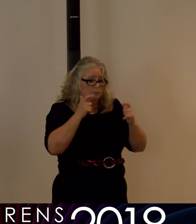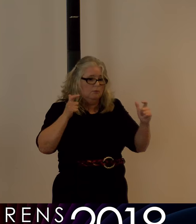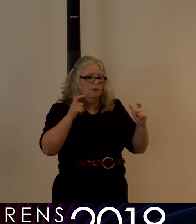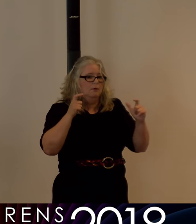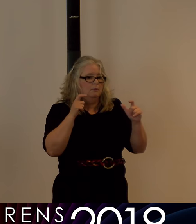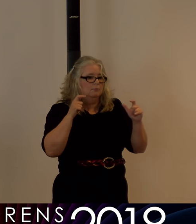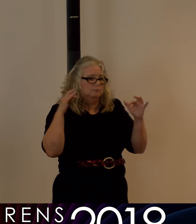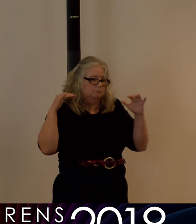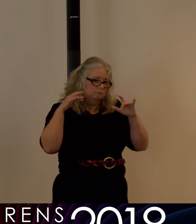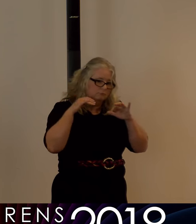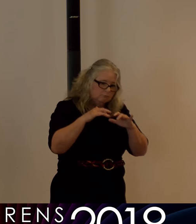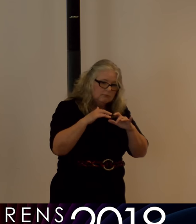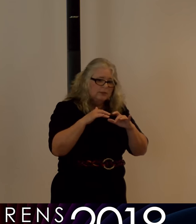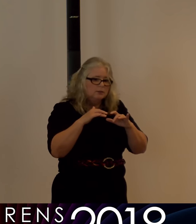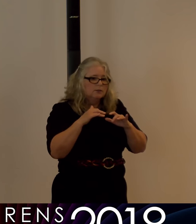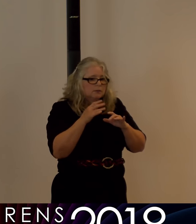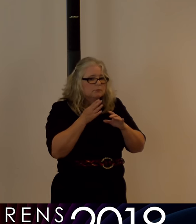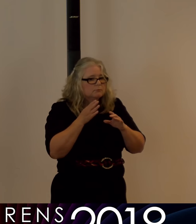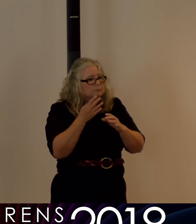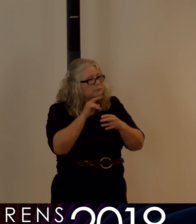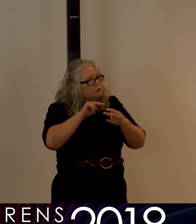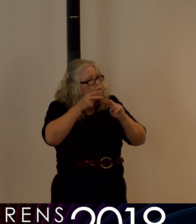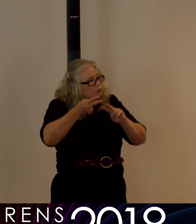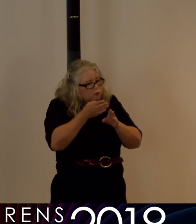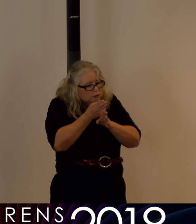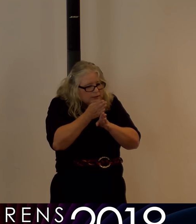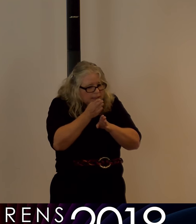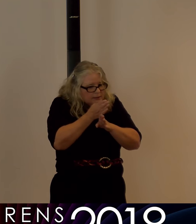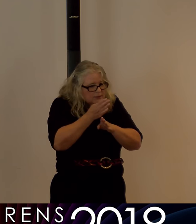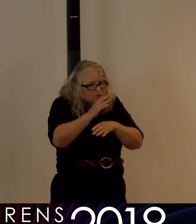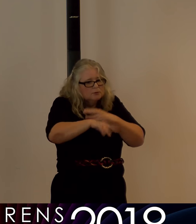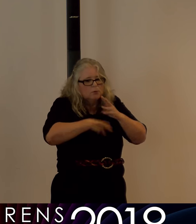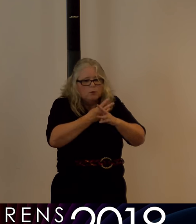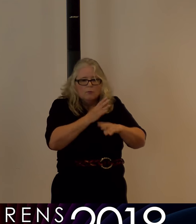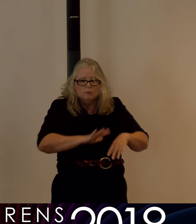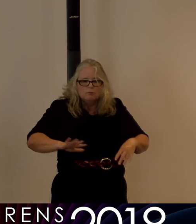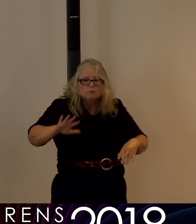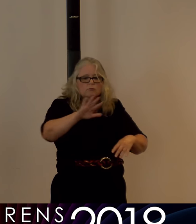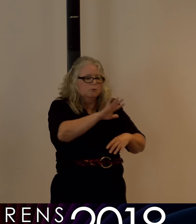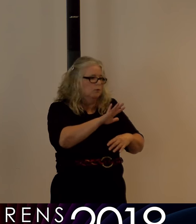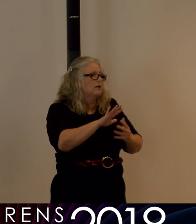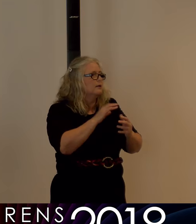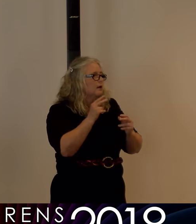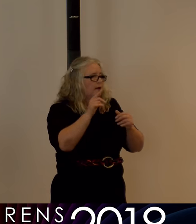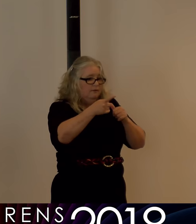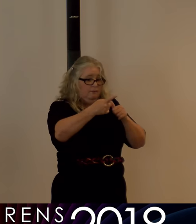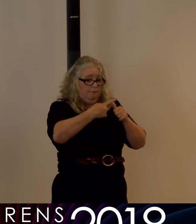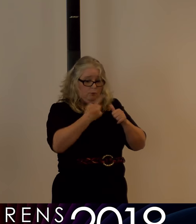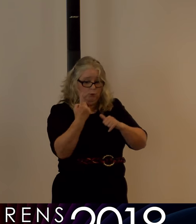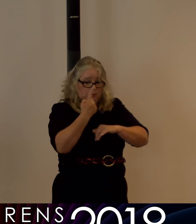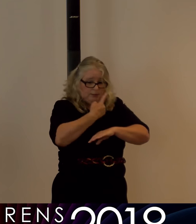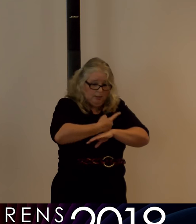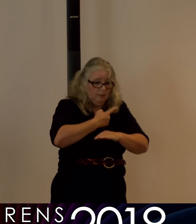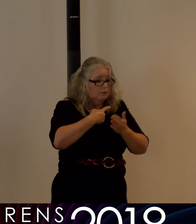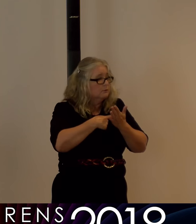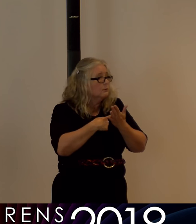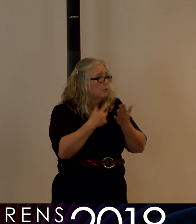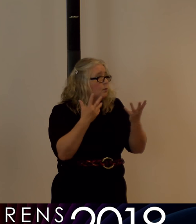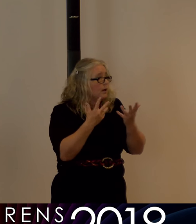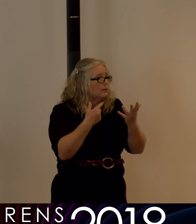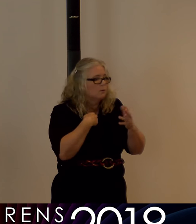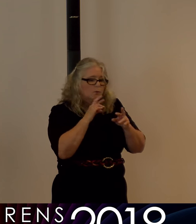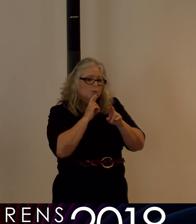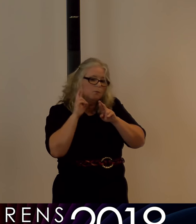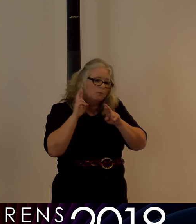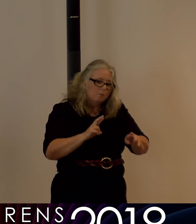world, 7,000-8,000 people. And the very first talk on the very first day was the report of the